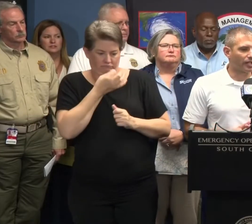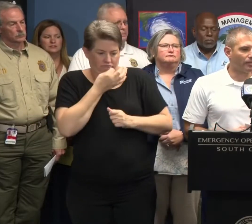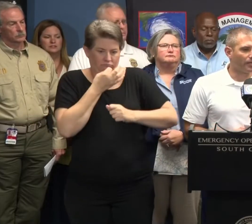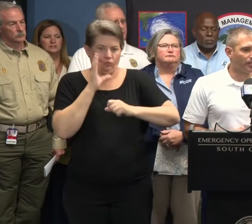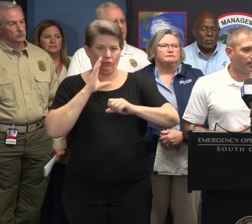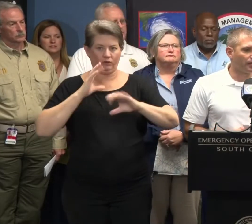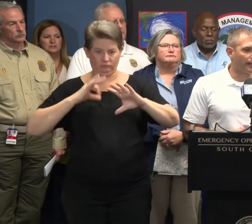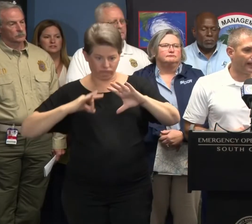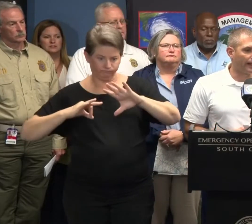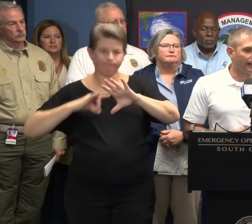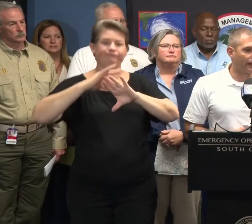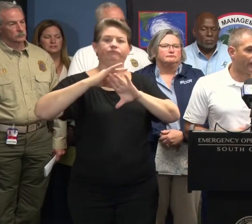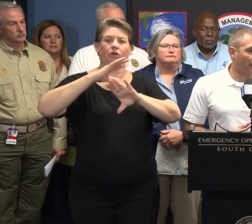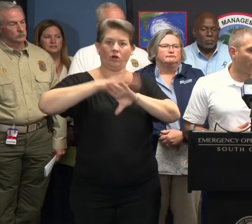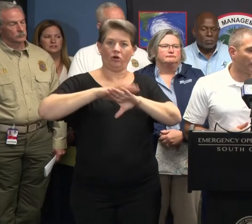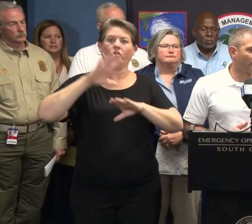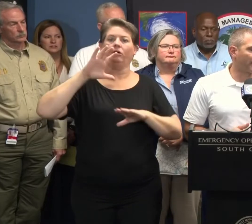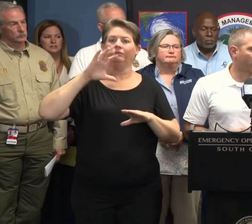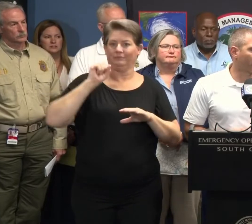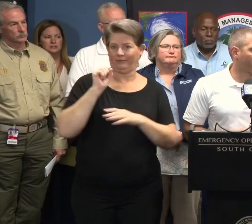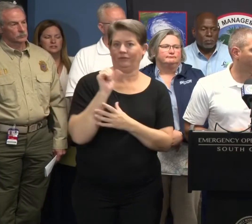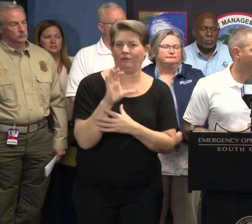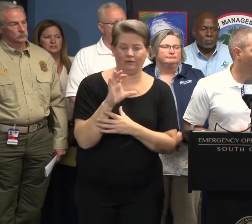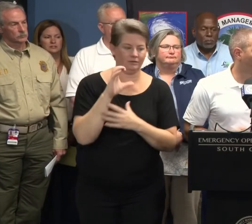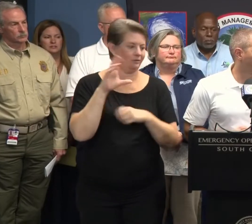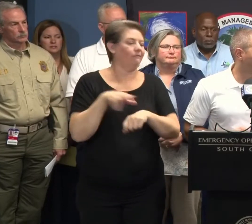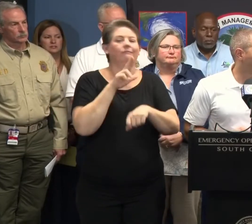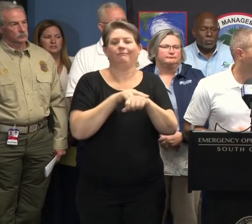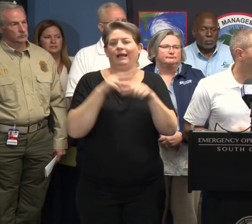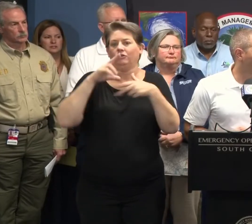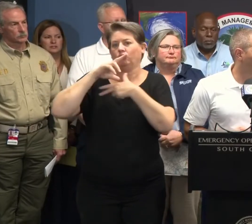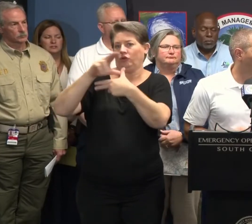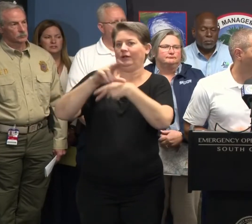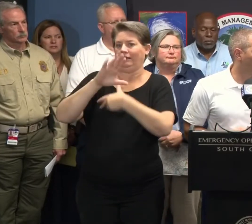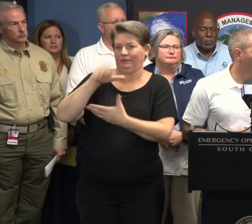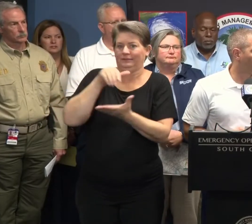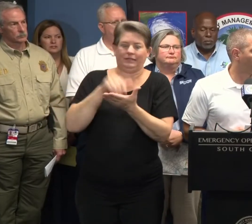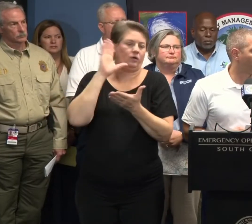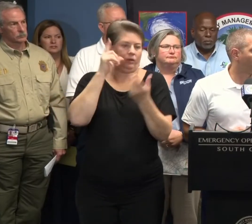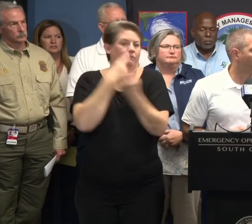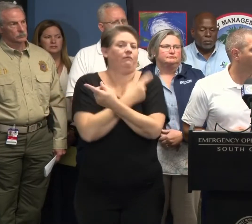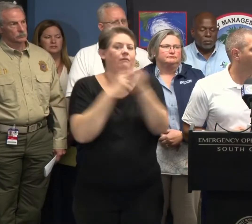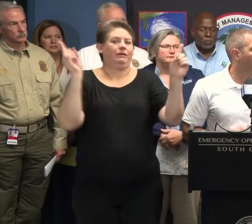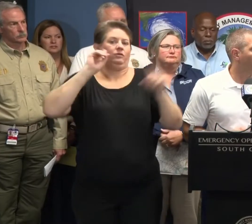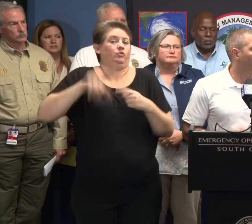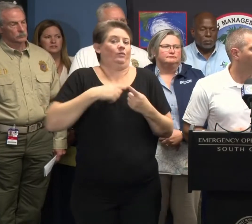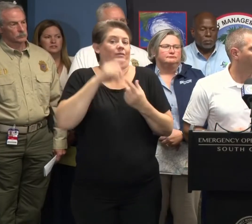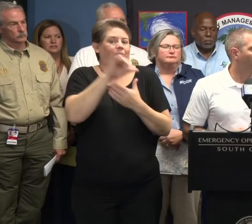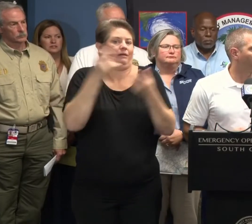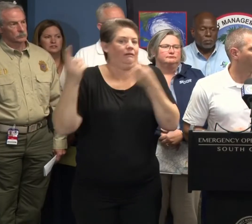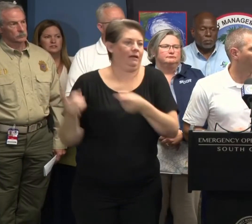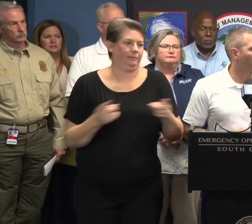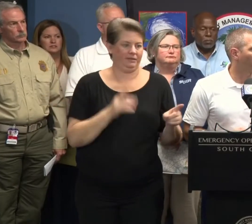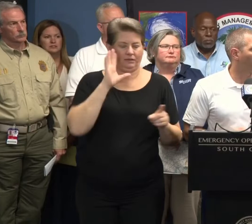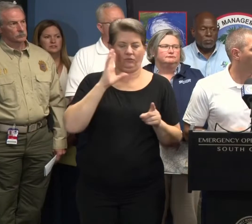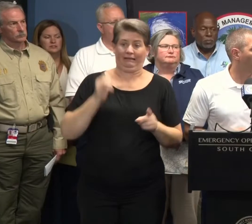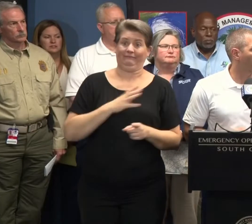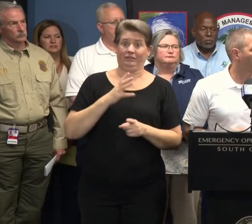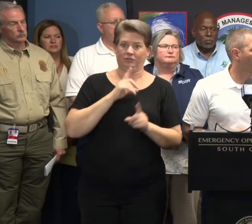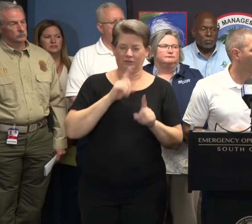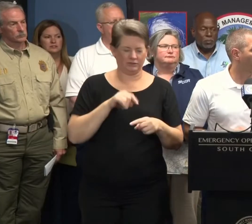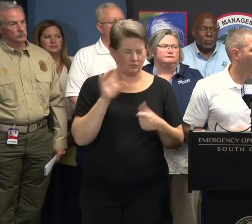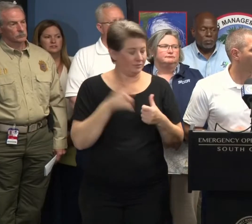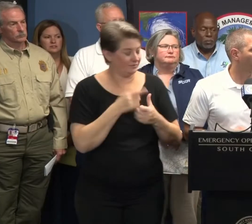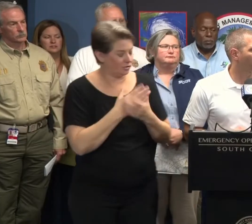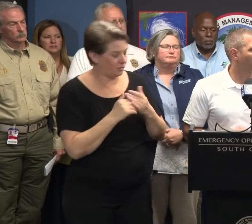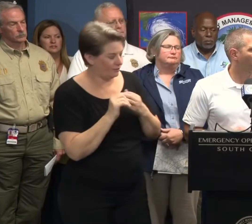that's starting to come in here now, and the National Hurricane Center will make the assessment on when that happens, make the official word. What was the rest of